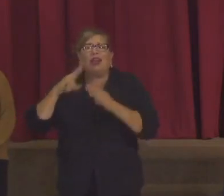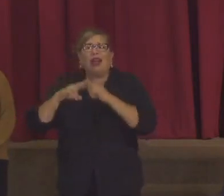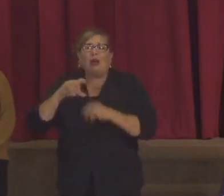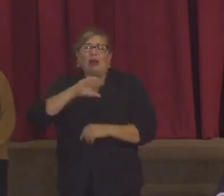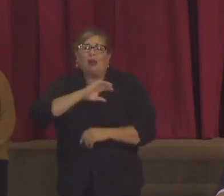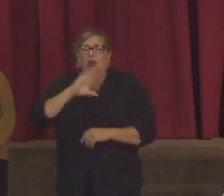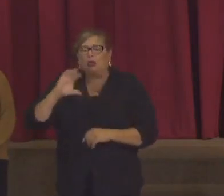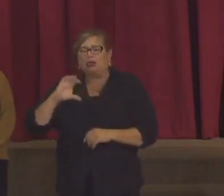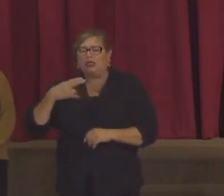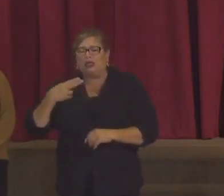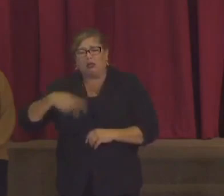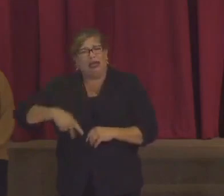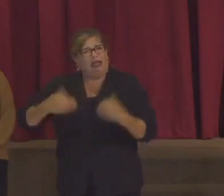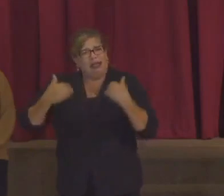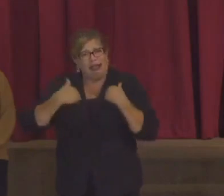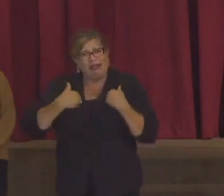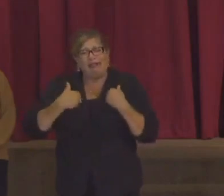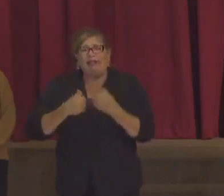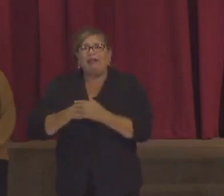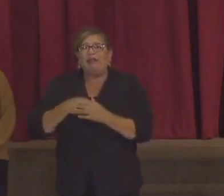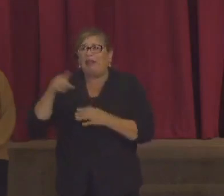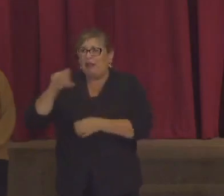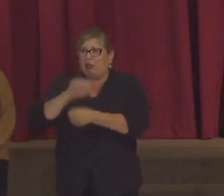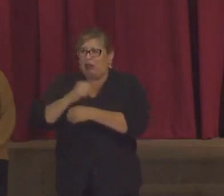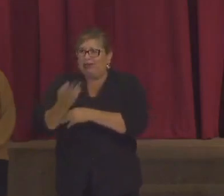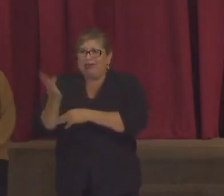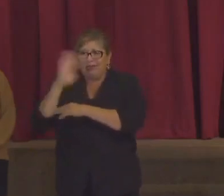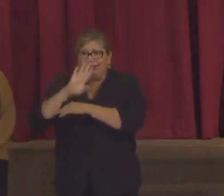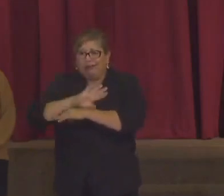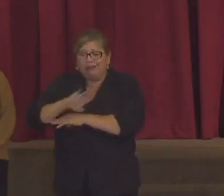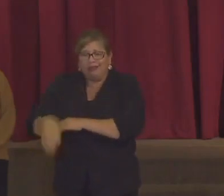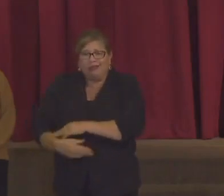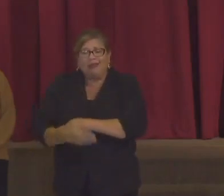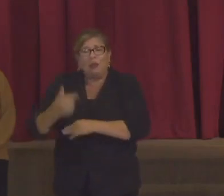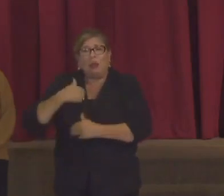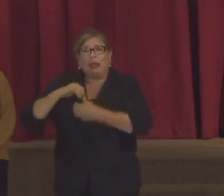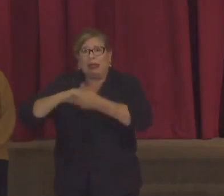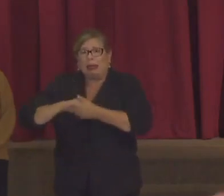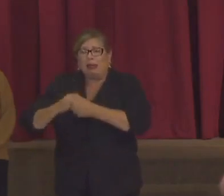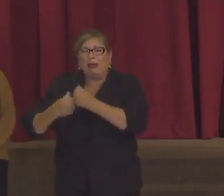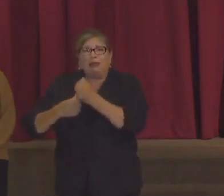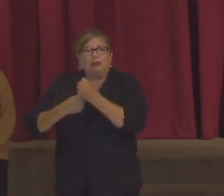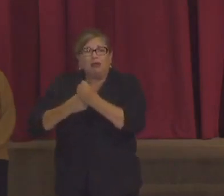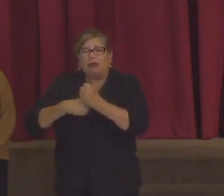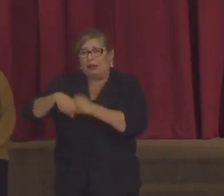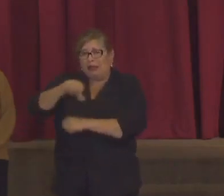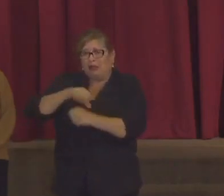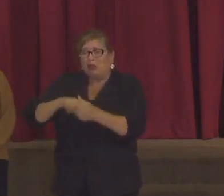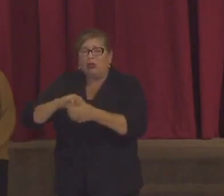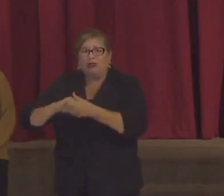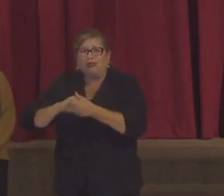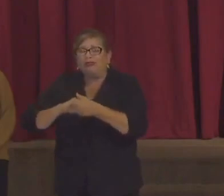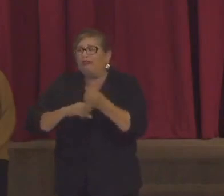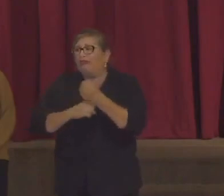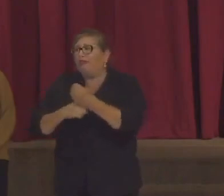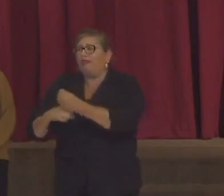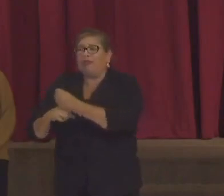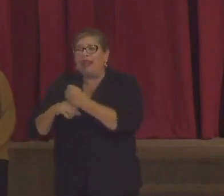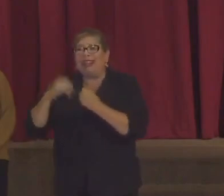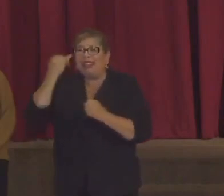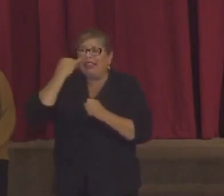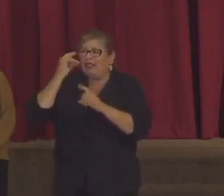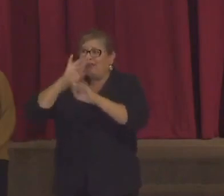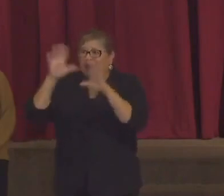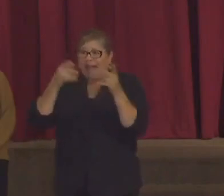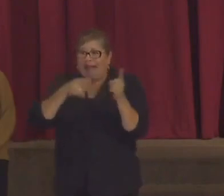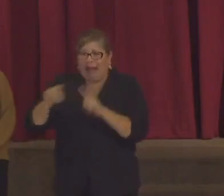12-hour shifts up and down the state of California, working mutual aid positions, pre-positioned, and also in strike teams to react.